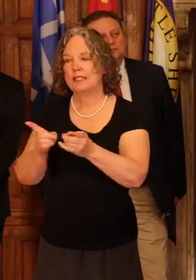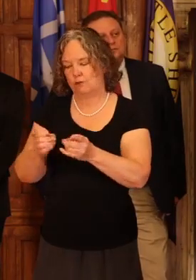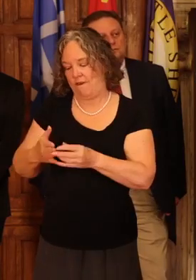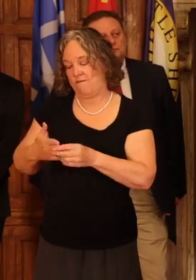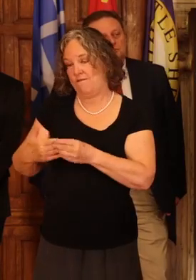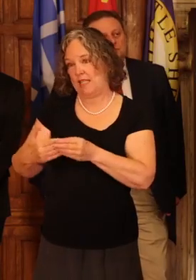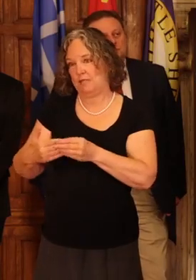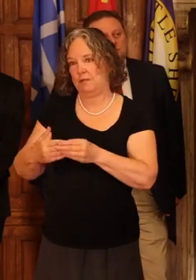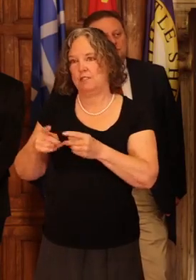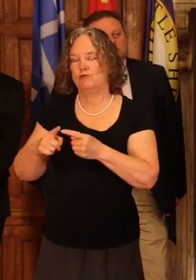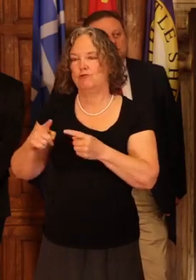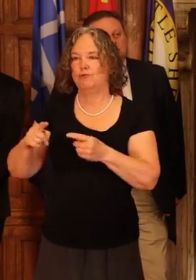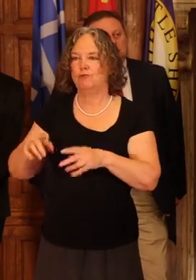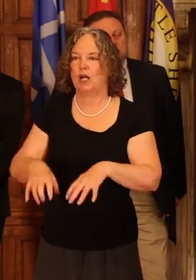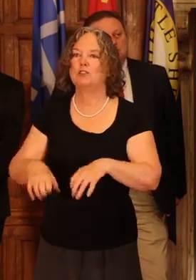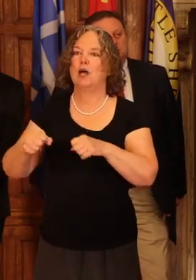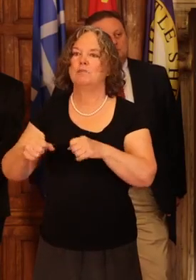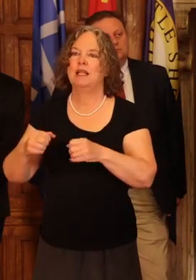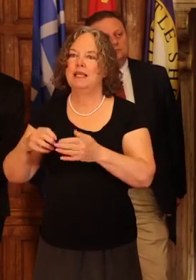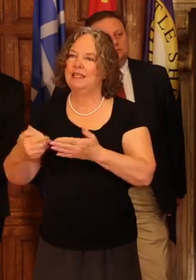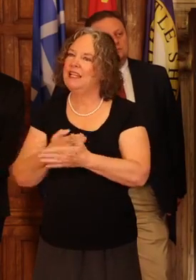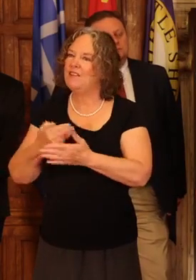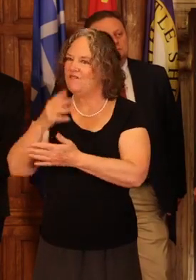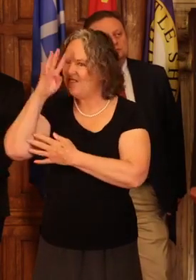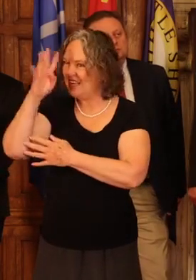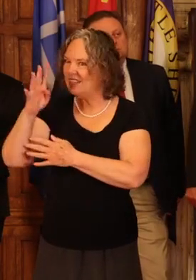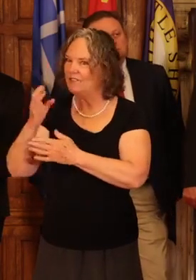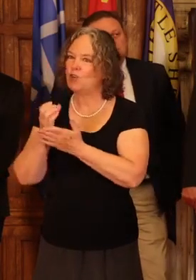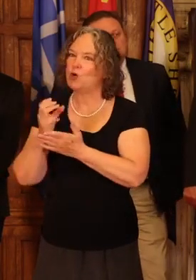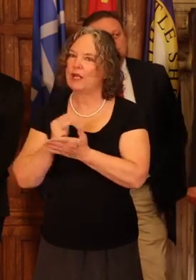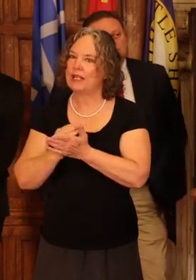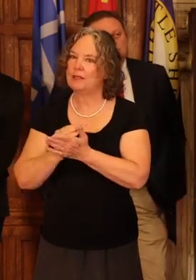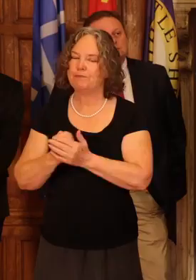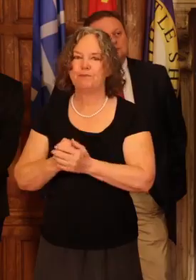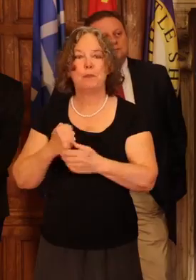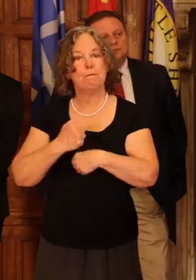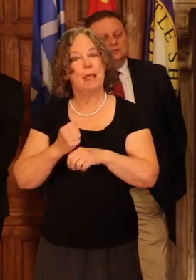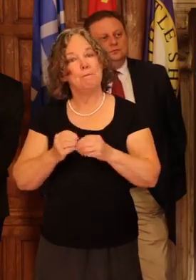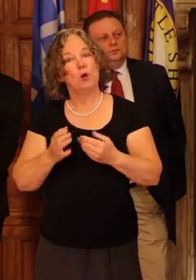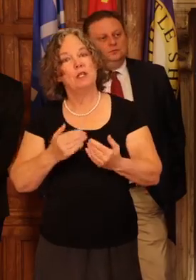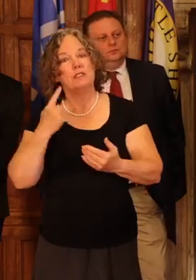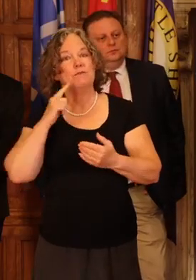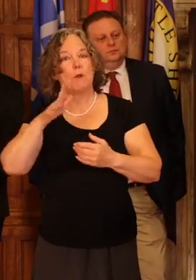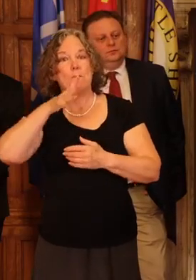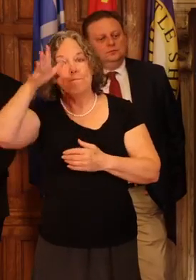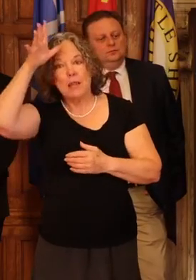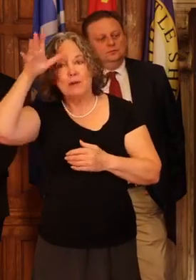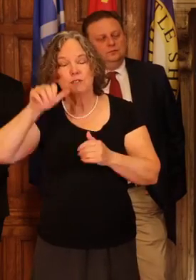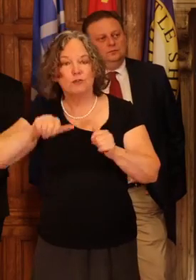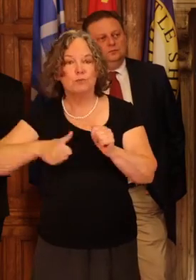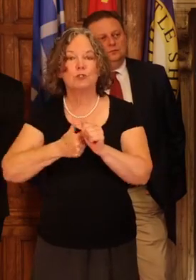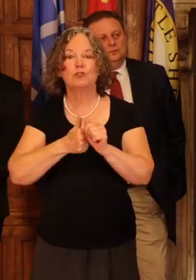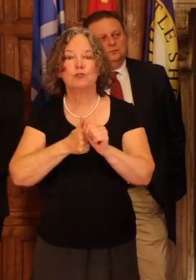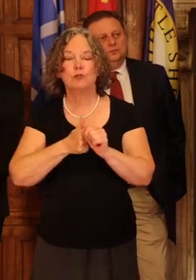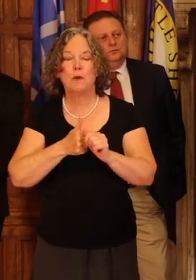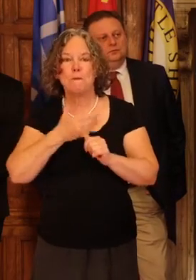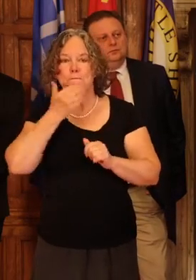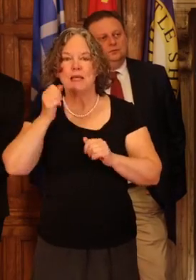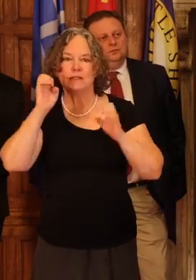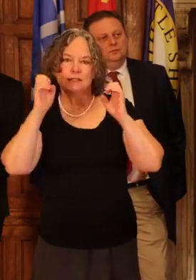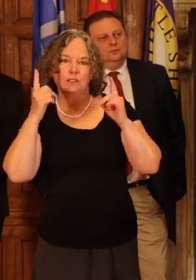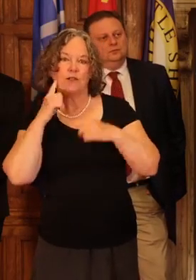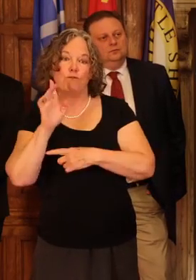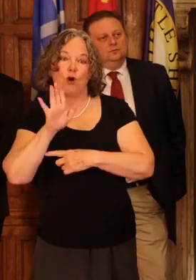to adopt innovative curriculum. We made it easier for parents to pursue the best education available for their